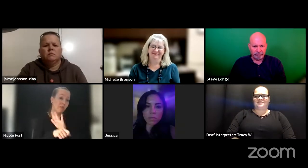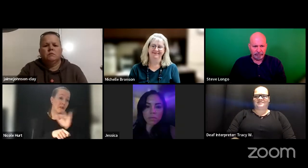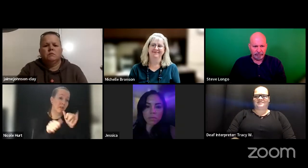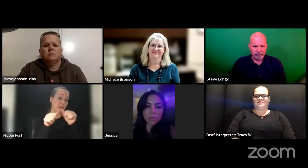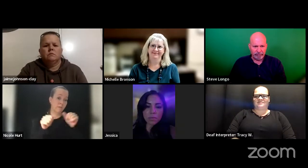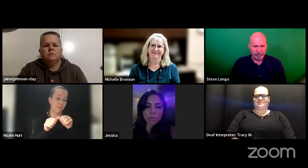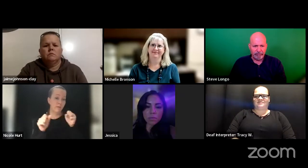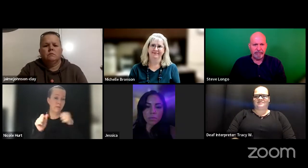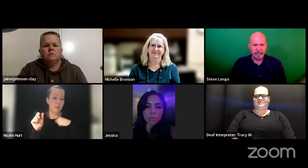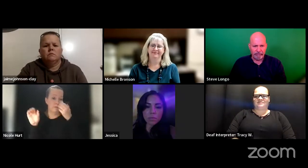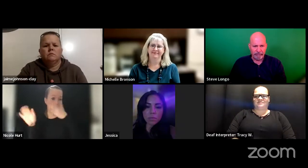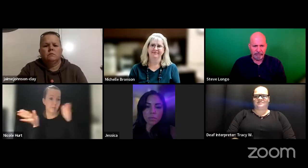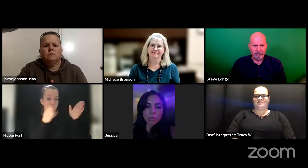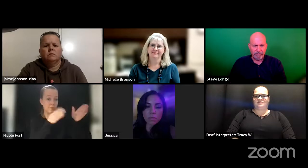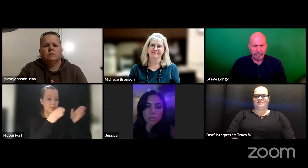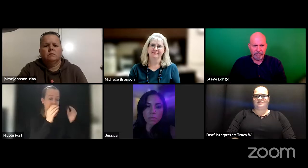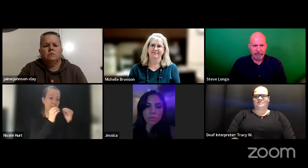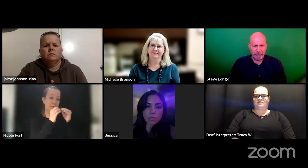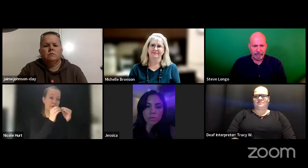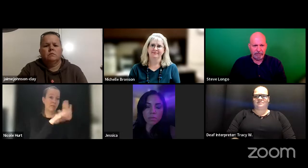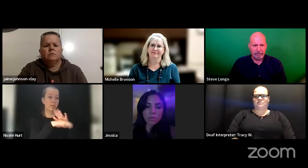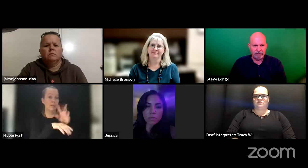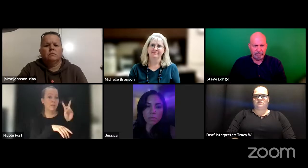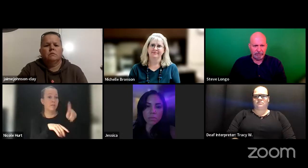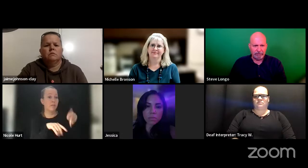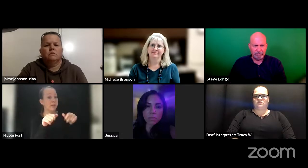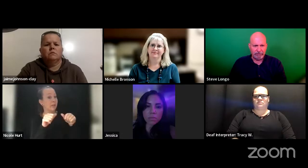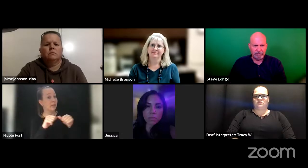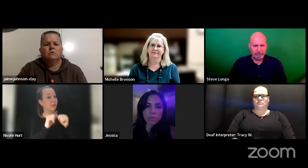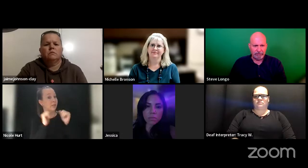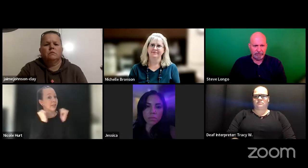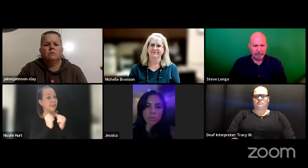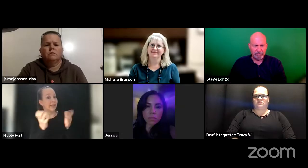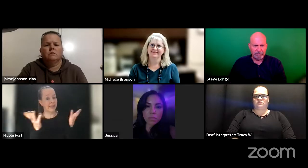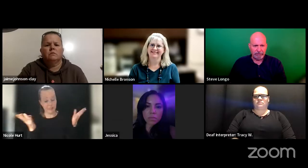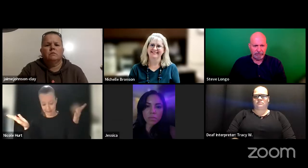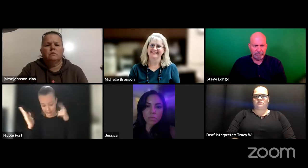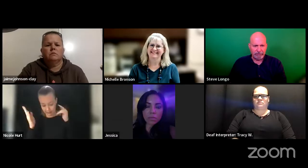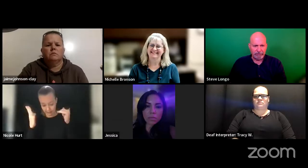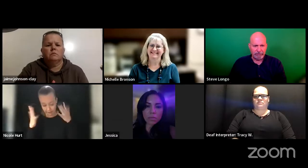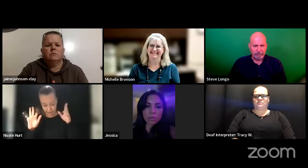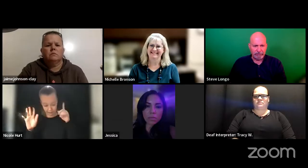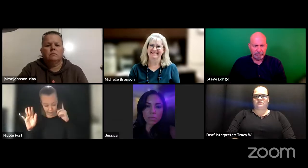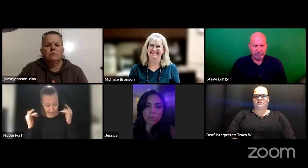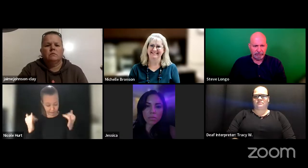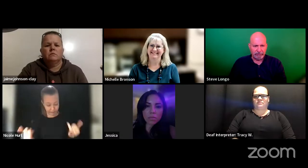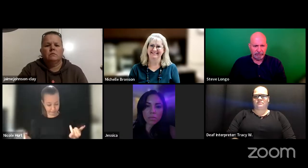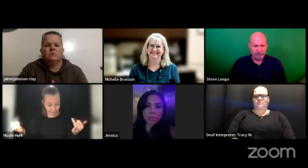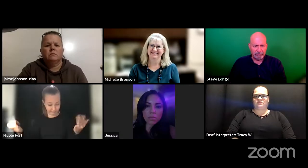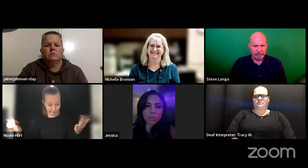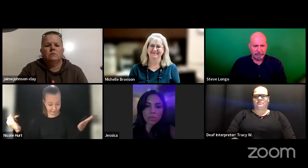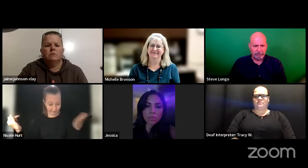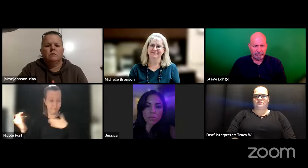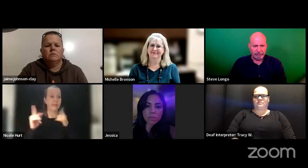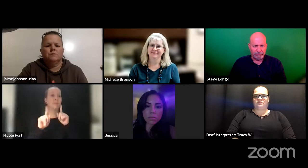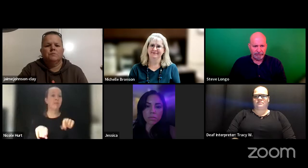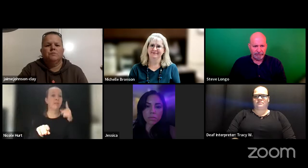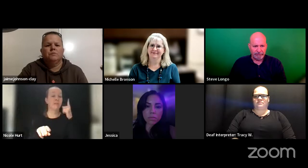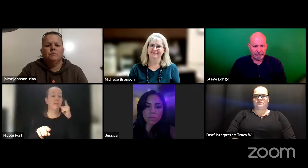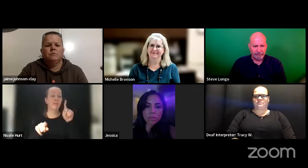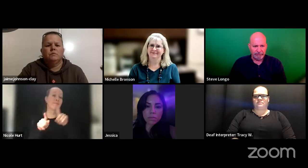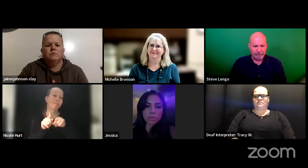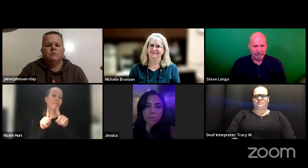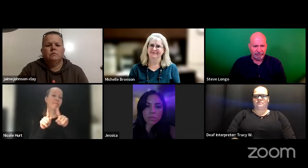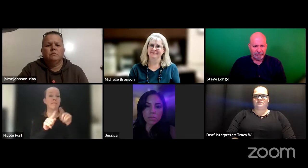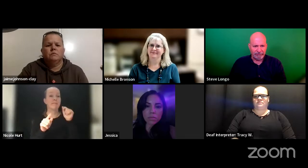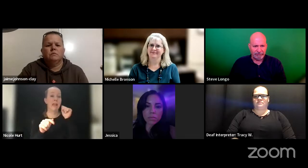that. And it would be great to see if there is someone that has that expertise in the area of Google Docs so